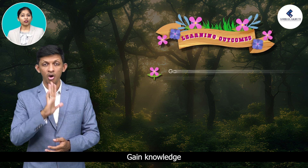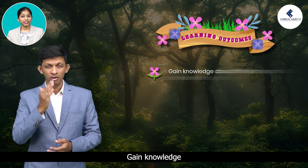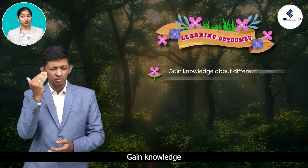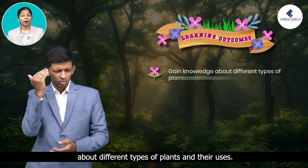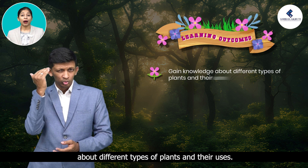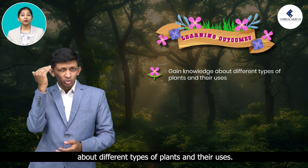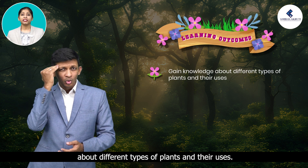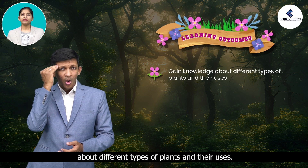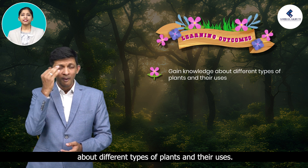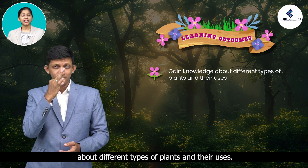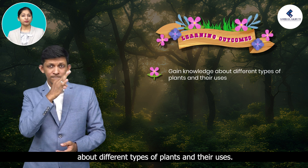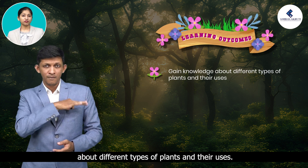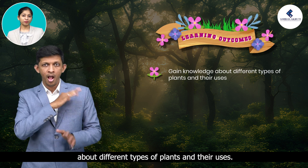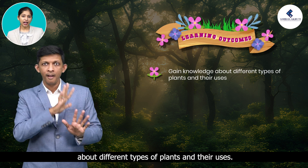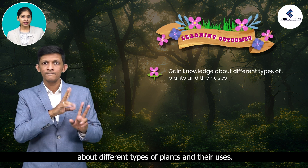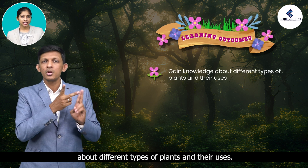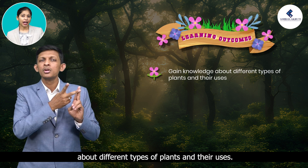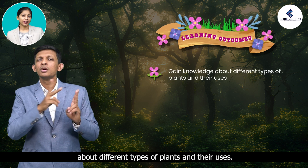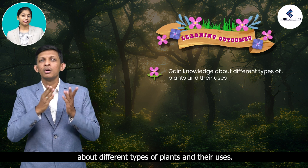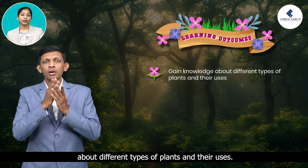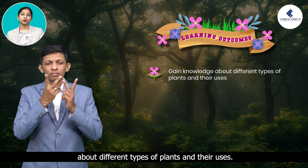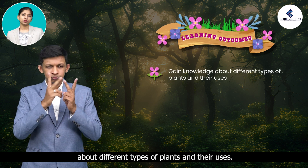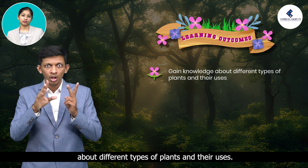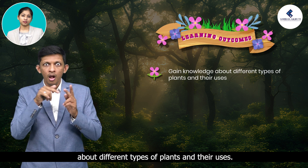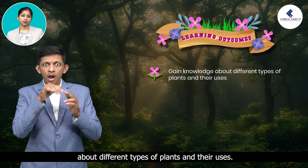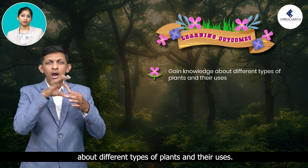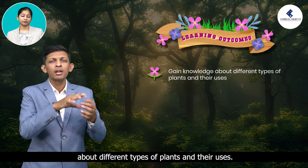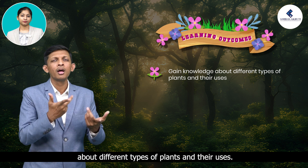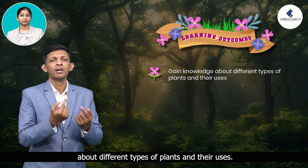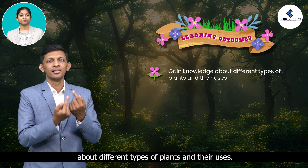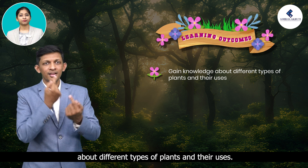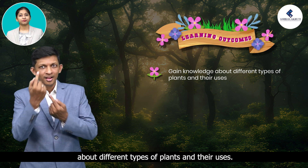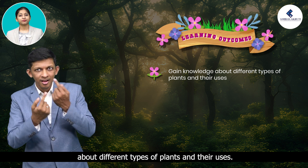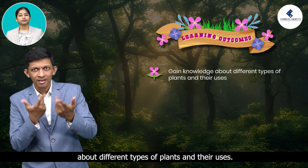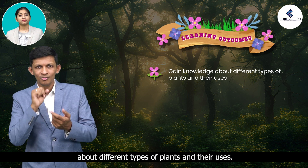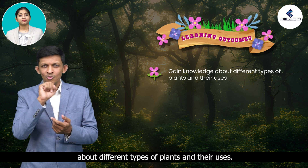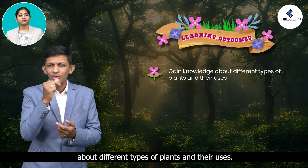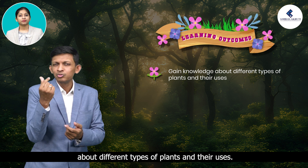gain knowledge about different types of plants and their uses.